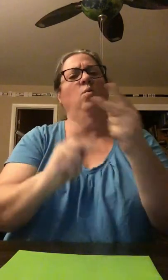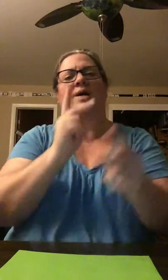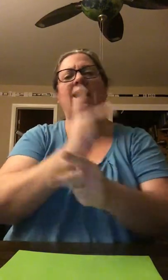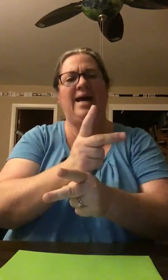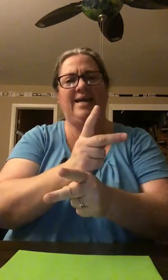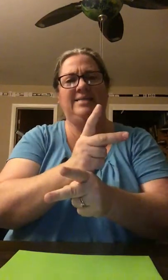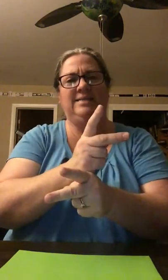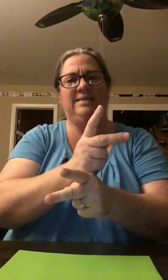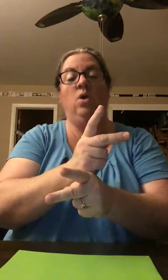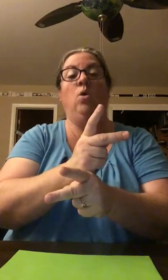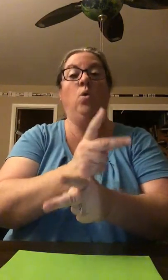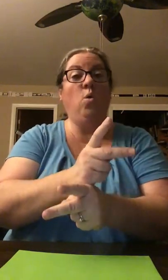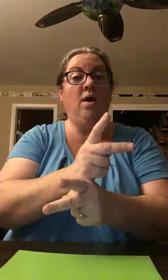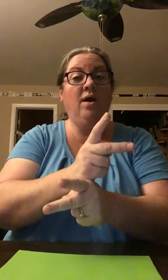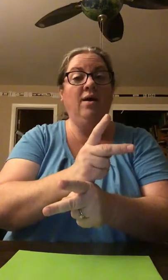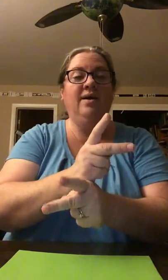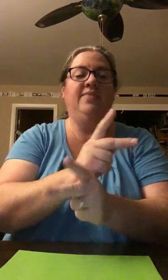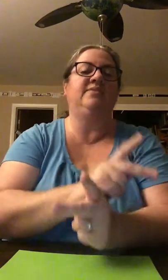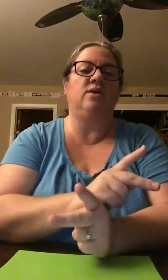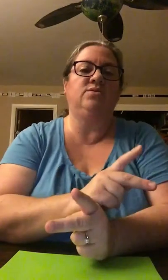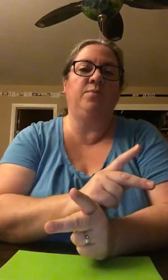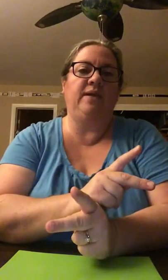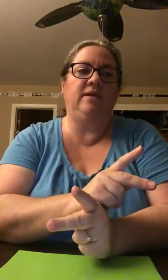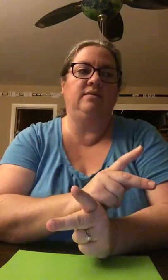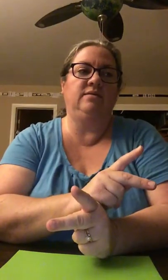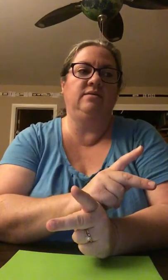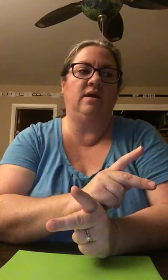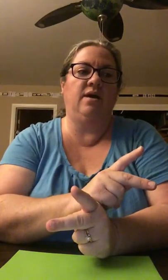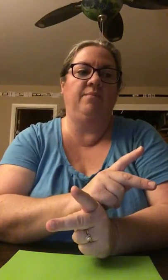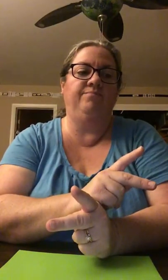What kind? Or this also means